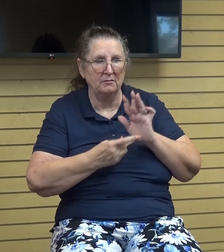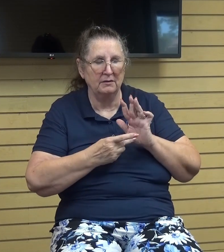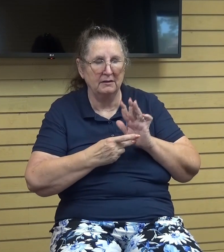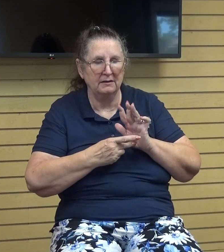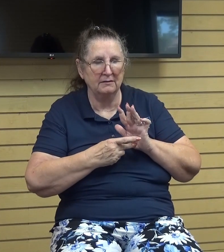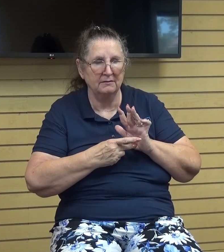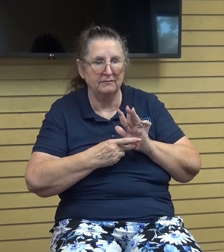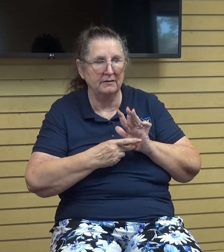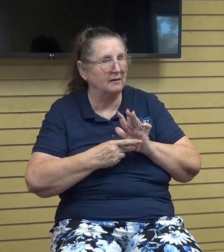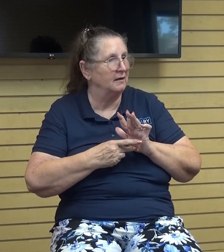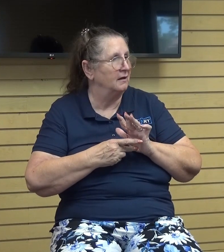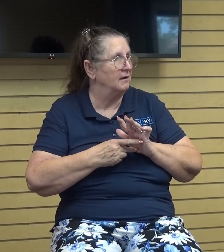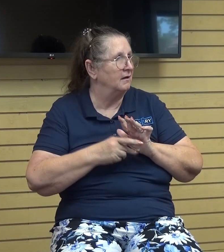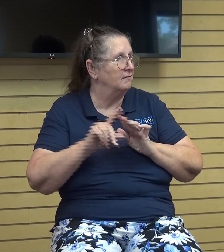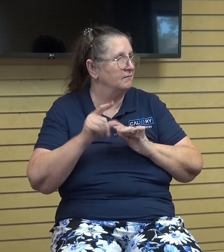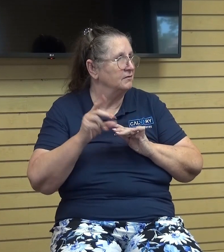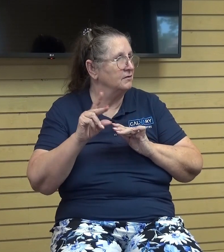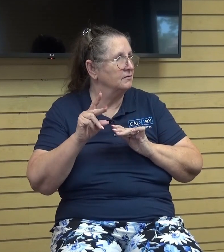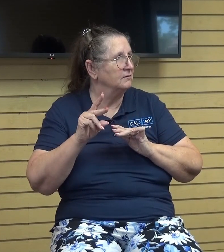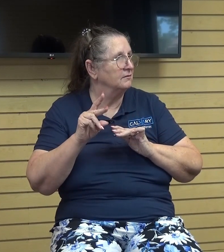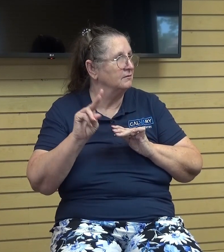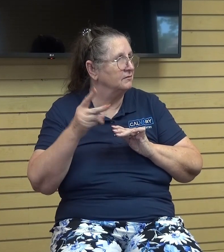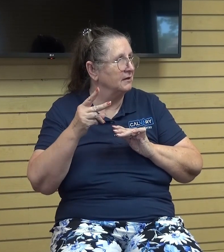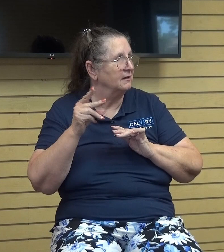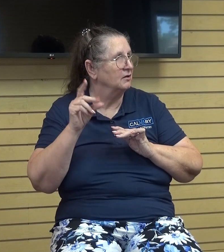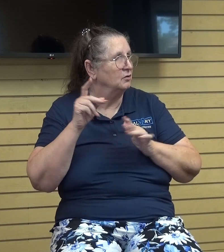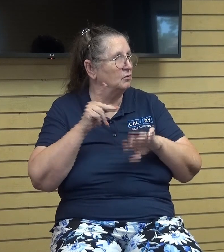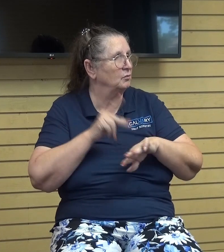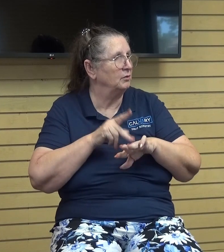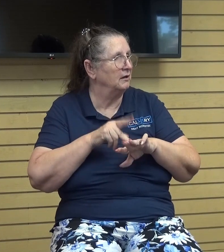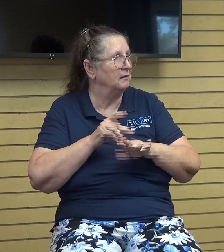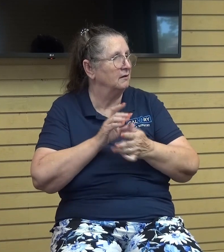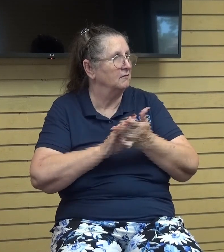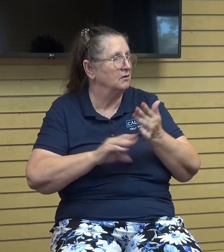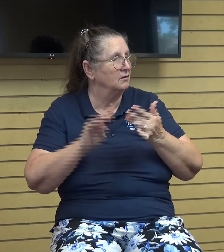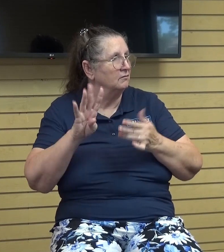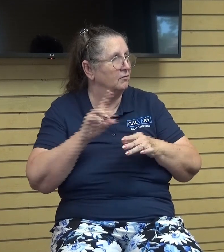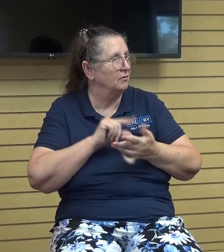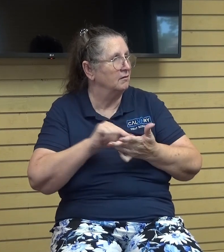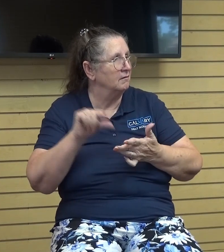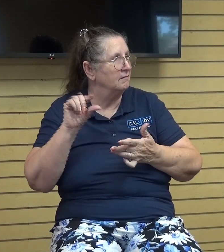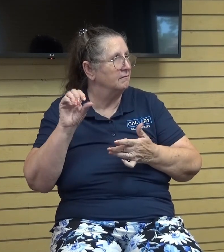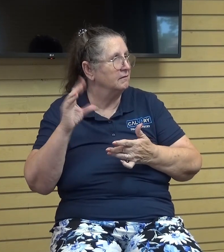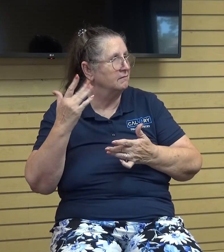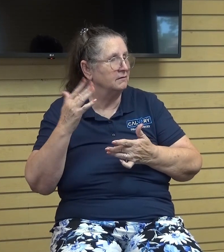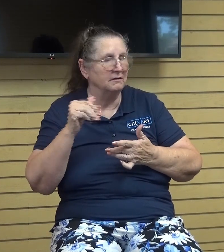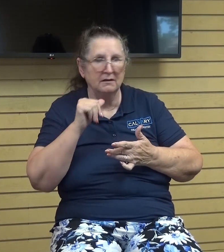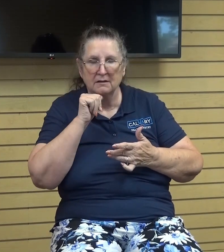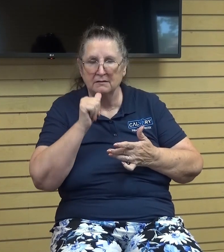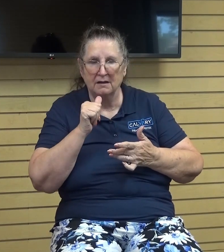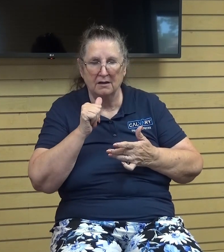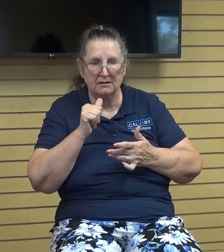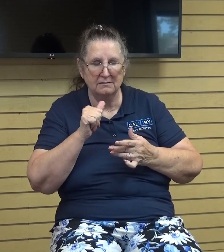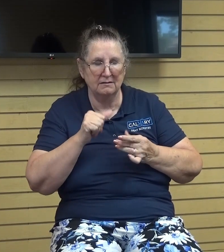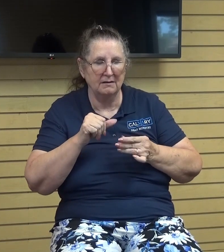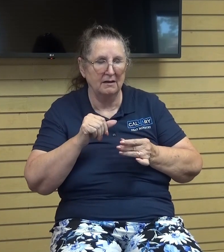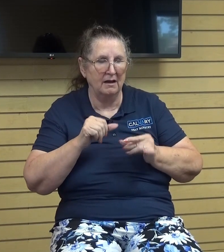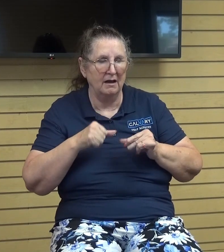murderer, as a thief, as an evildoer, or as a busybody in other people's matters. I can remember the first time I